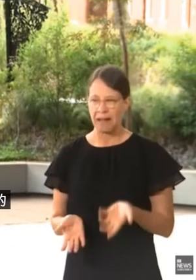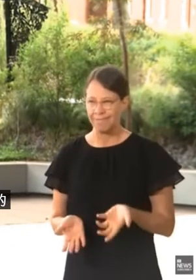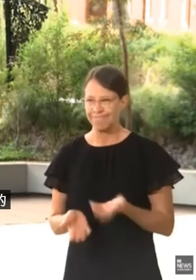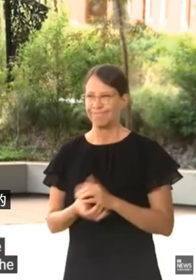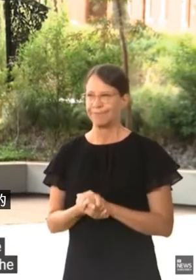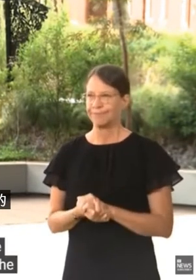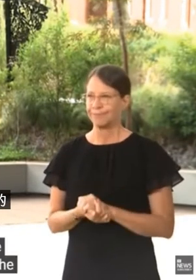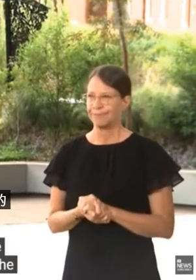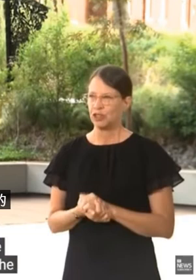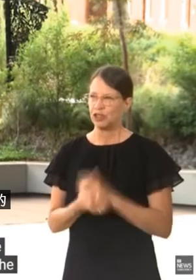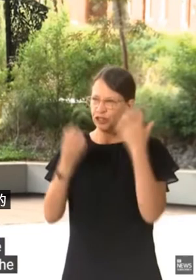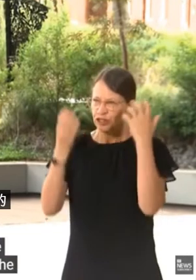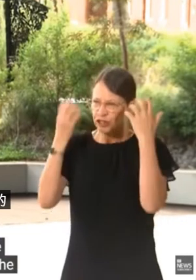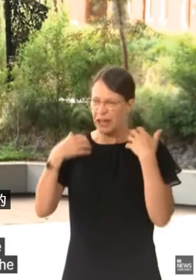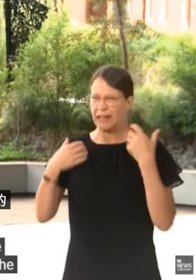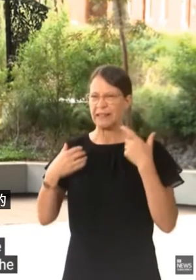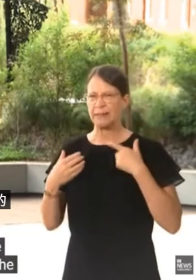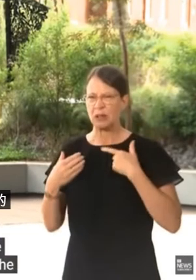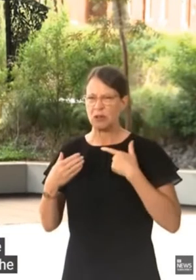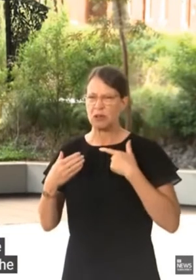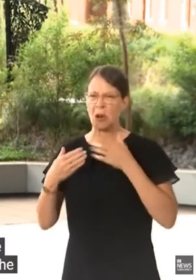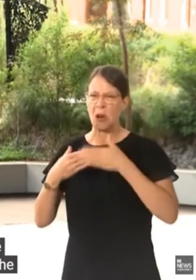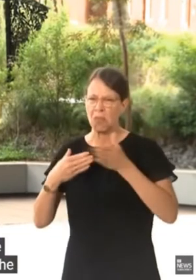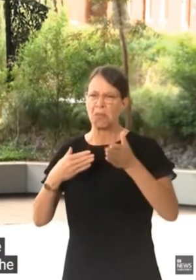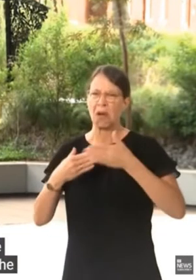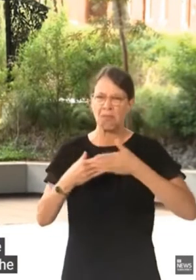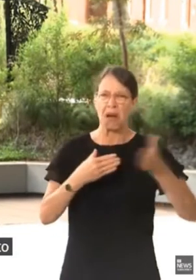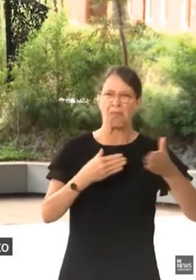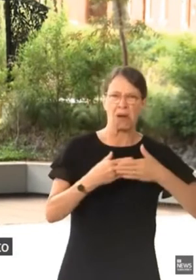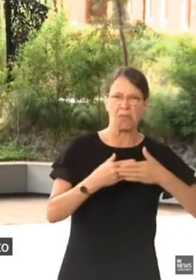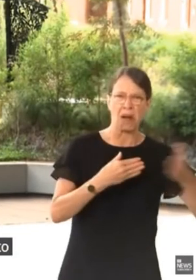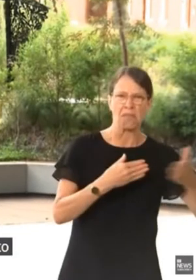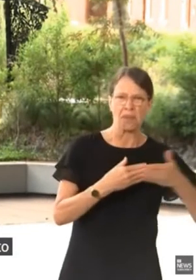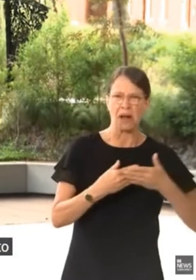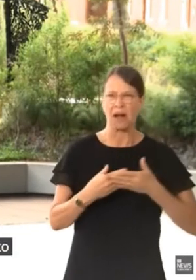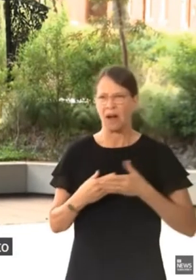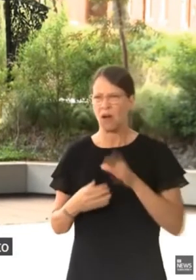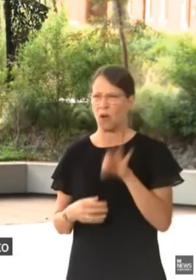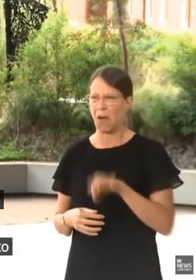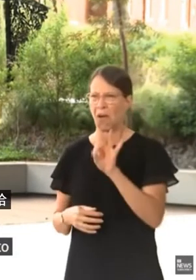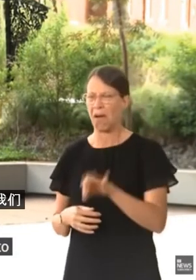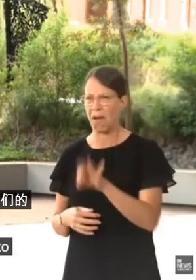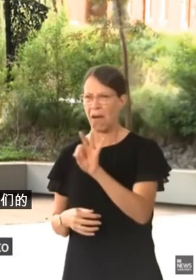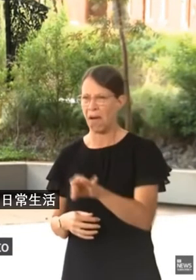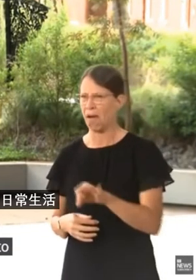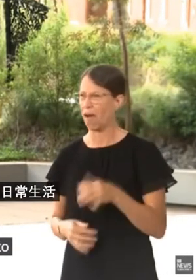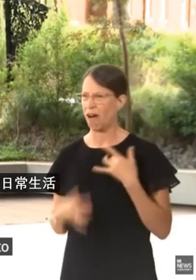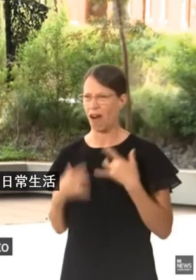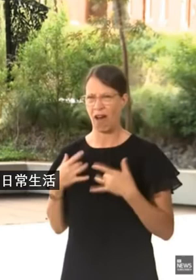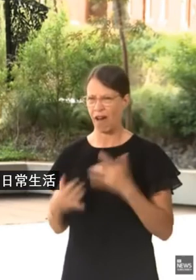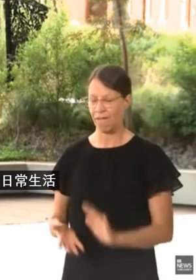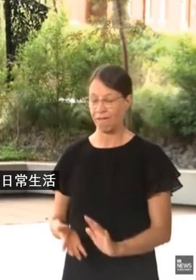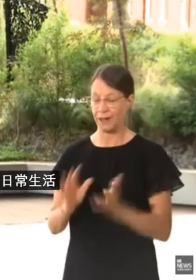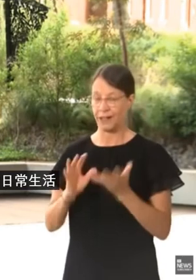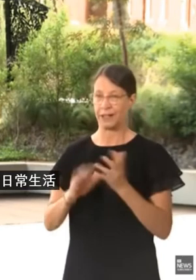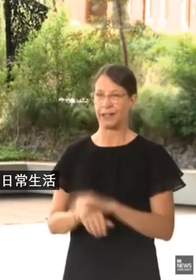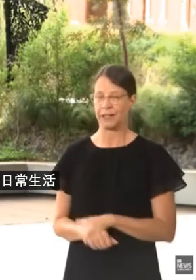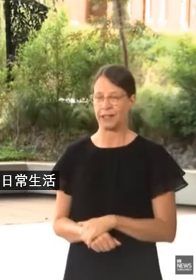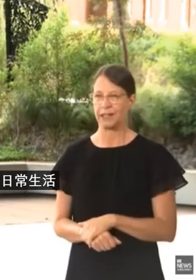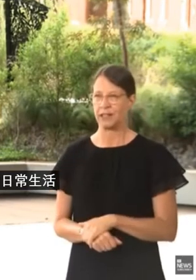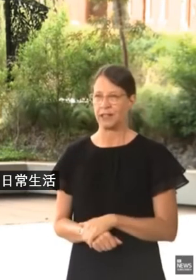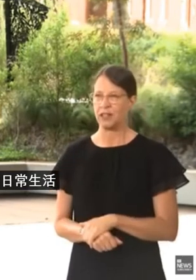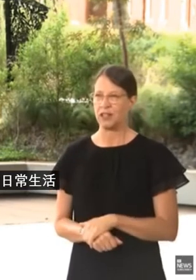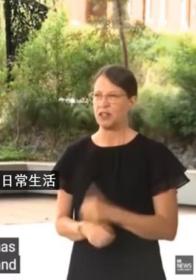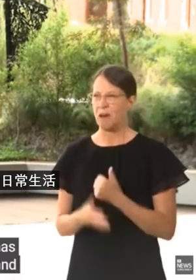the disruption and restrictions to our daily lives. Each new wave of the pandemic has brought its own